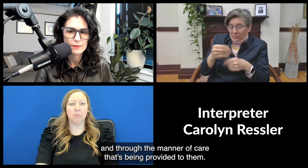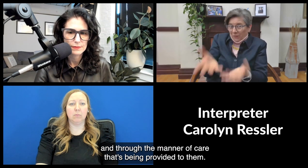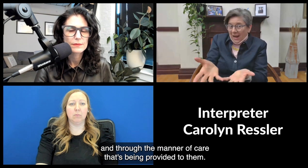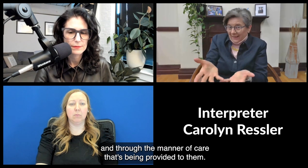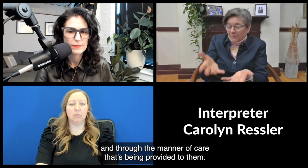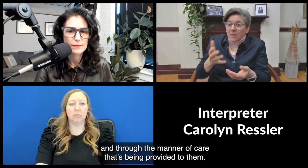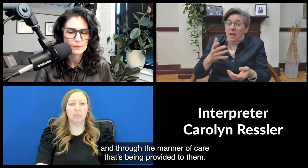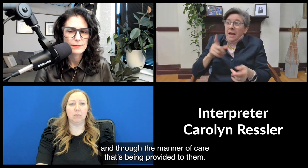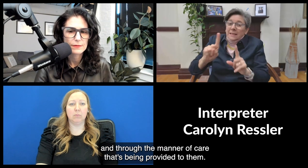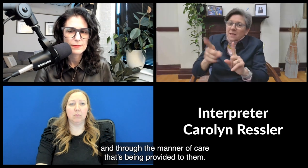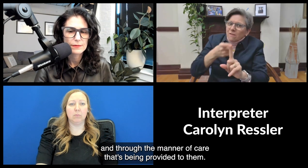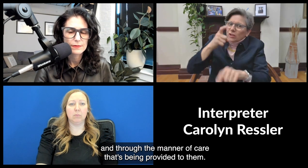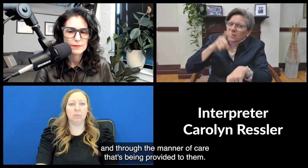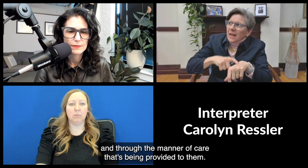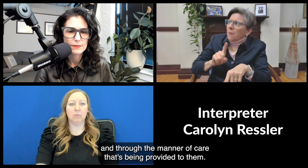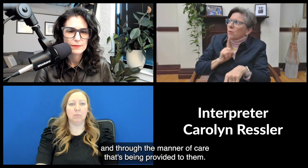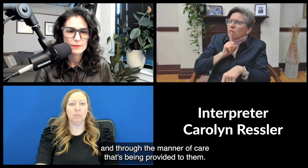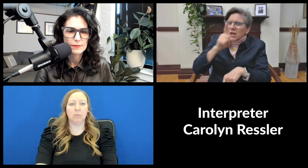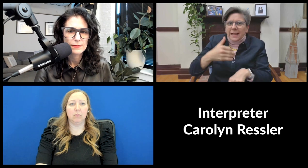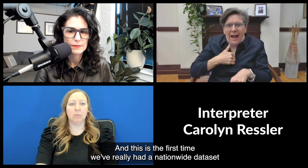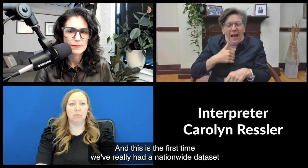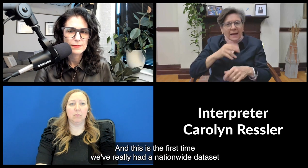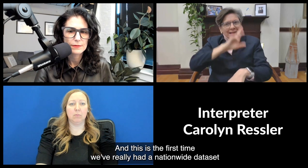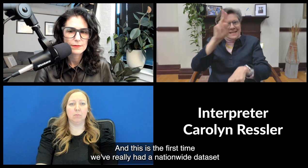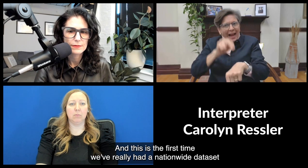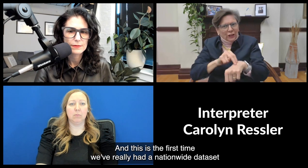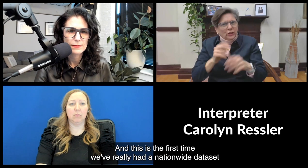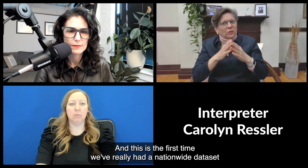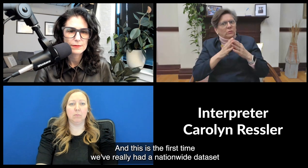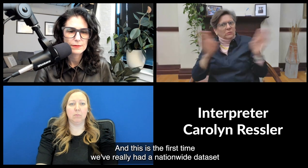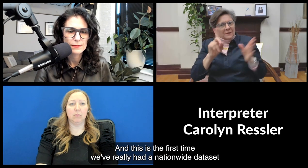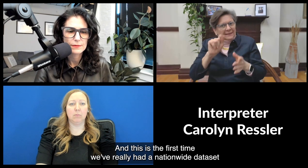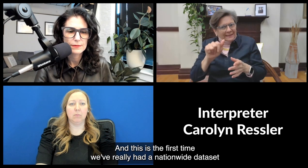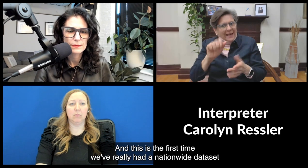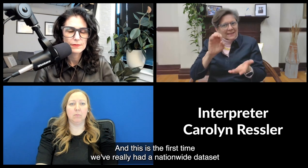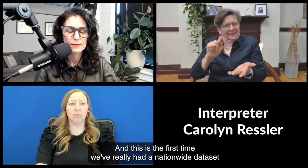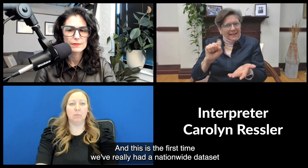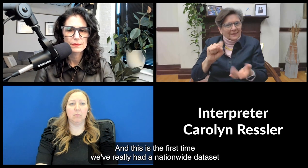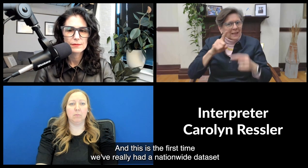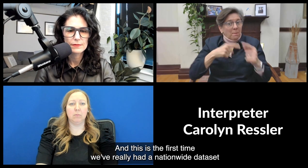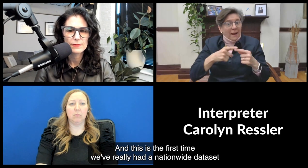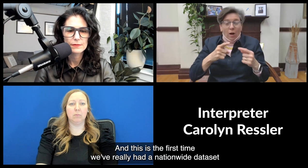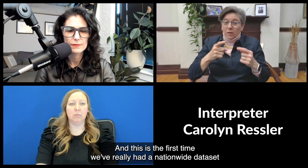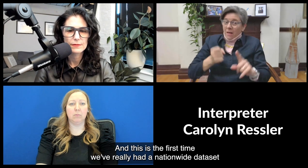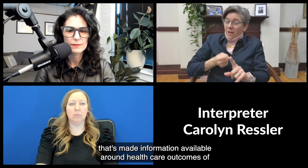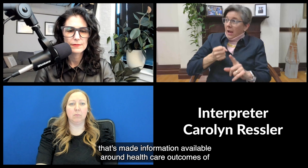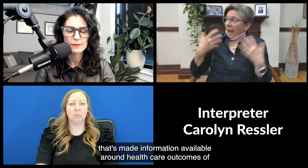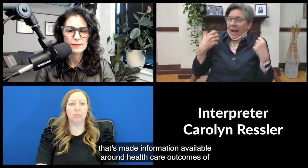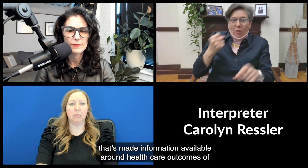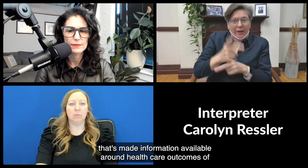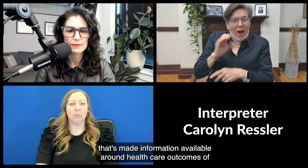through the manner of care that's being provided to them. And this is the first time we've really had a nationwide data